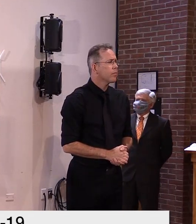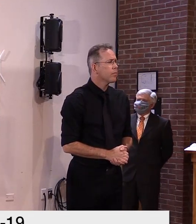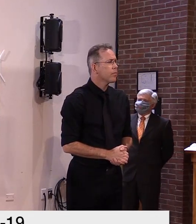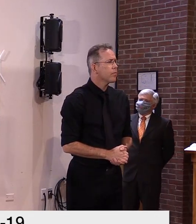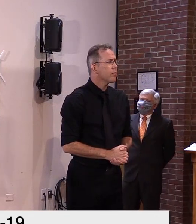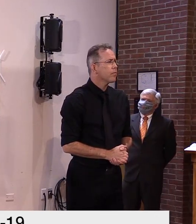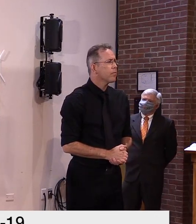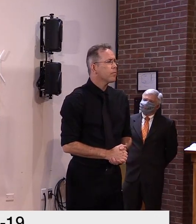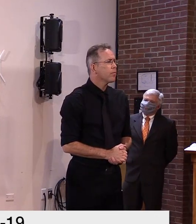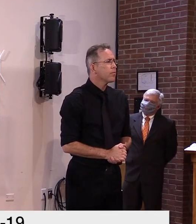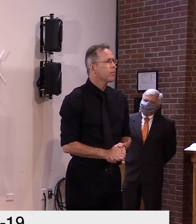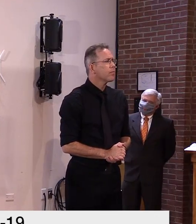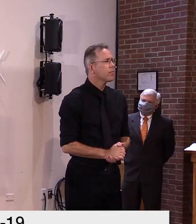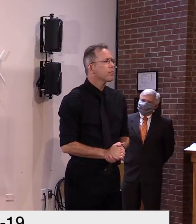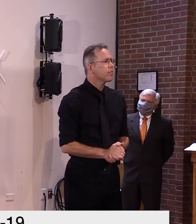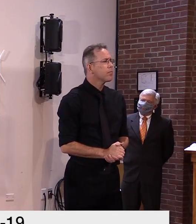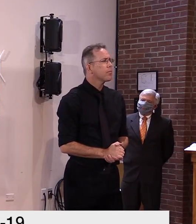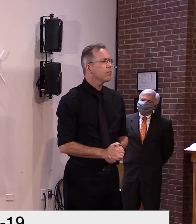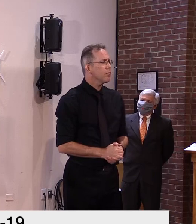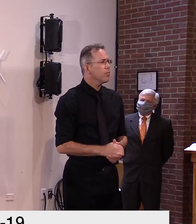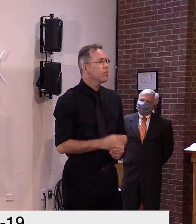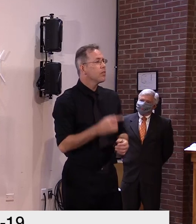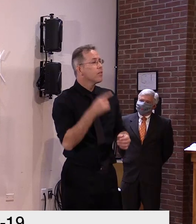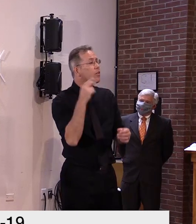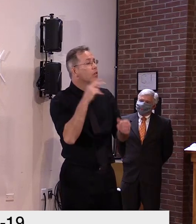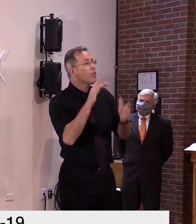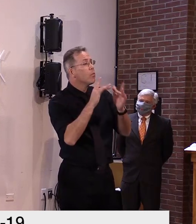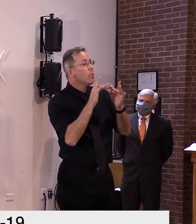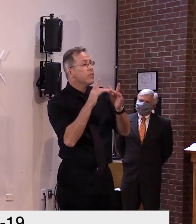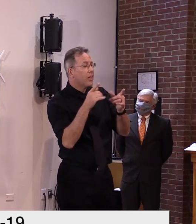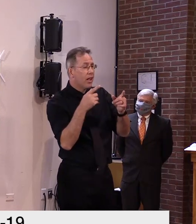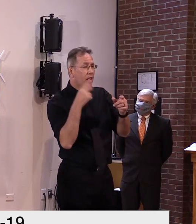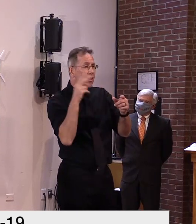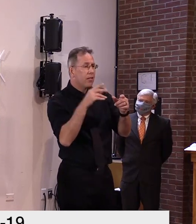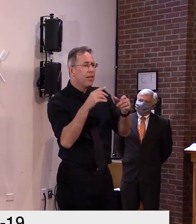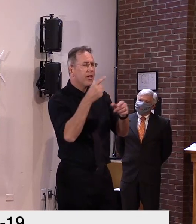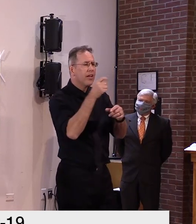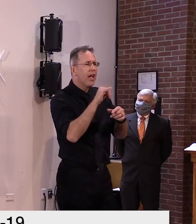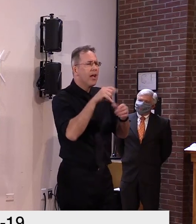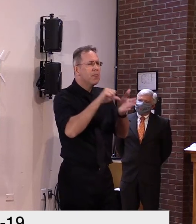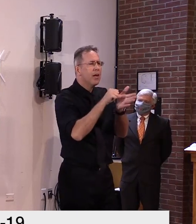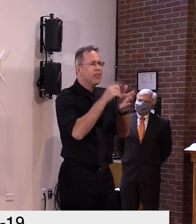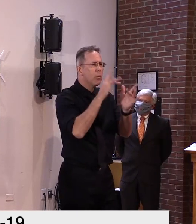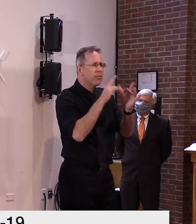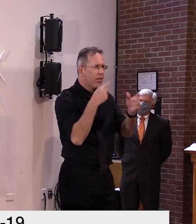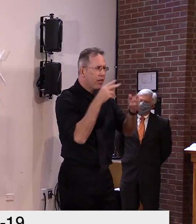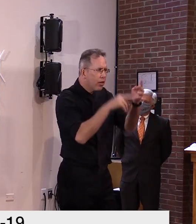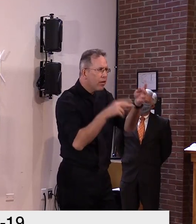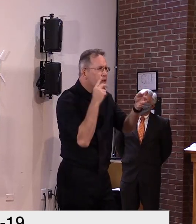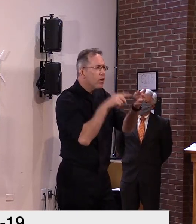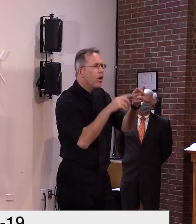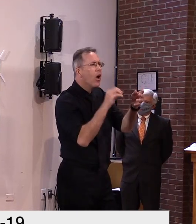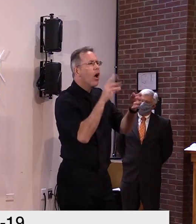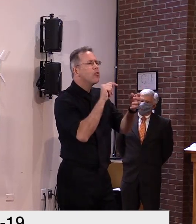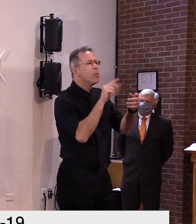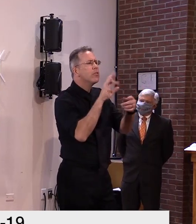at our website on the weekly update ending October 7th, and there were 142 hospitalizations